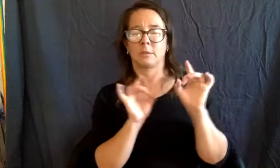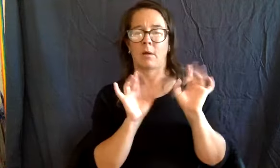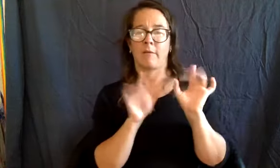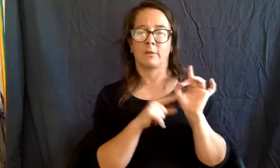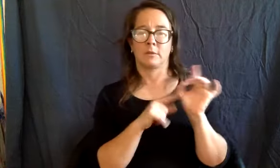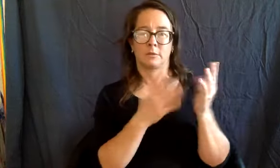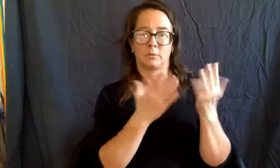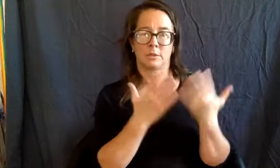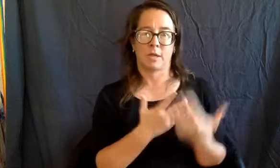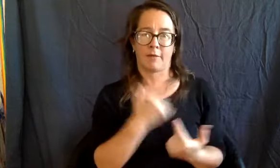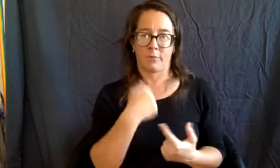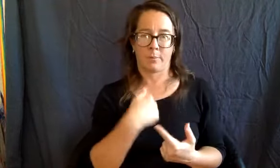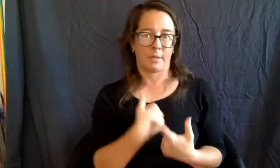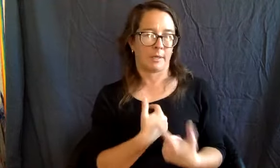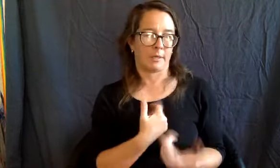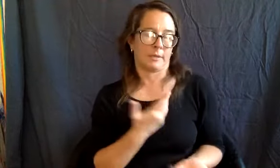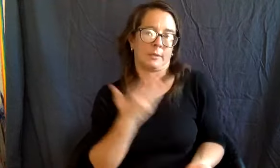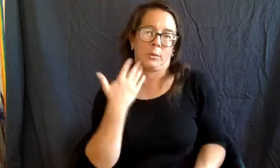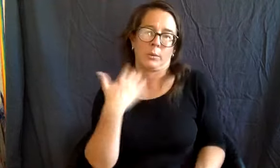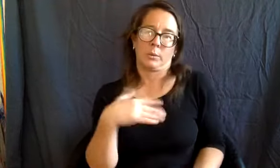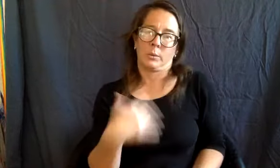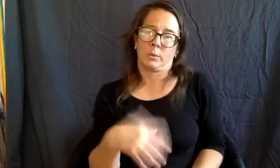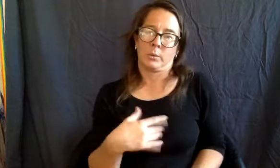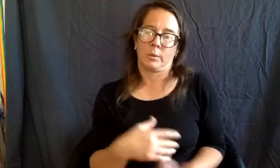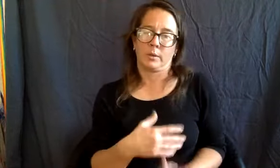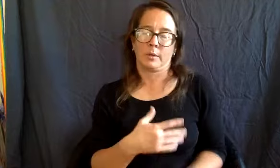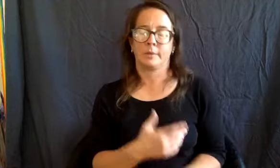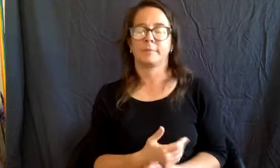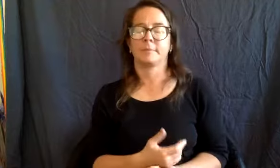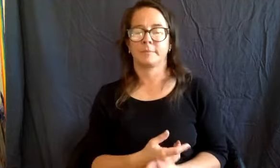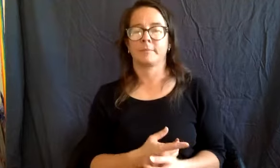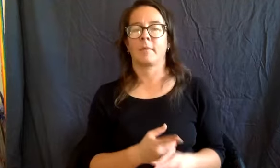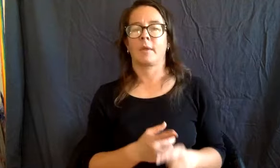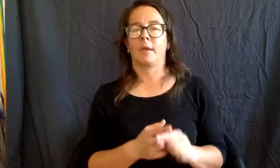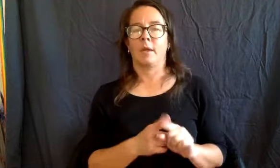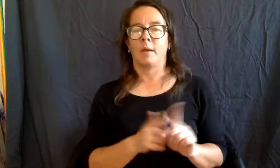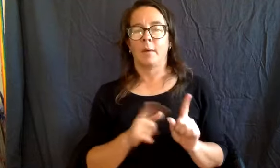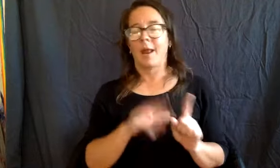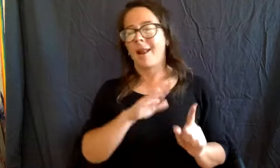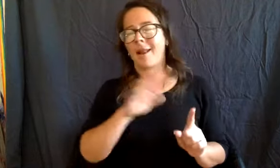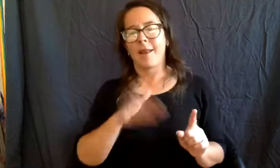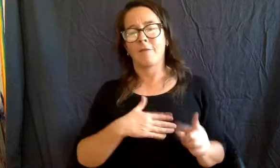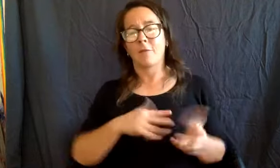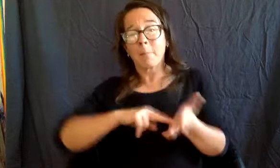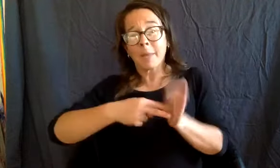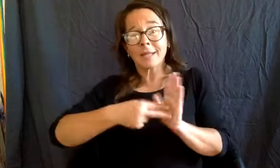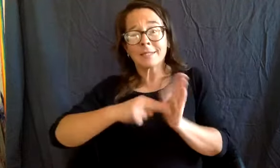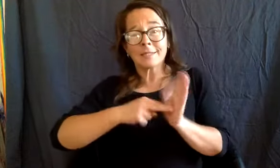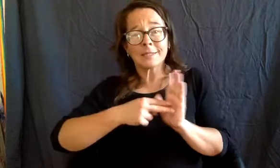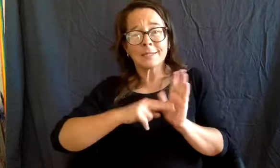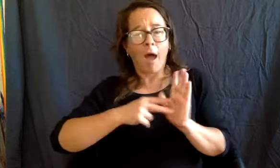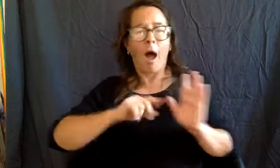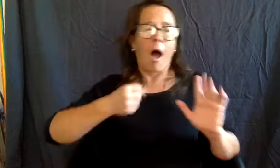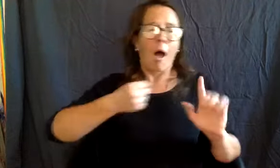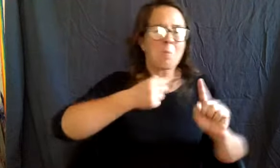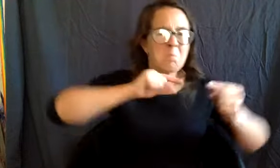a hold of me, and I don't know how it was for my parents. I wasn't really conscious of what they were going through at the time. It never crossed my mind what this might be doing to